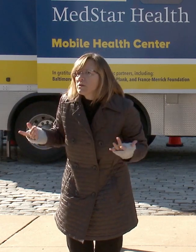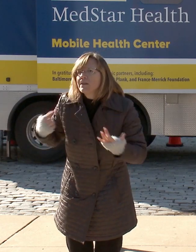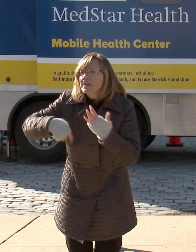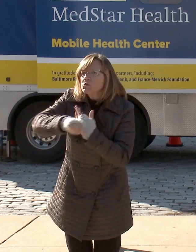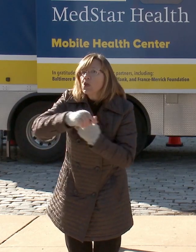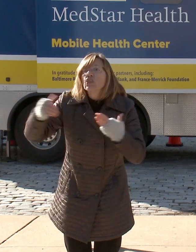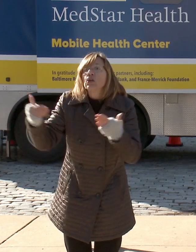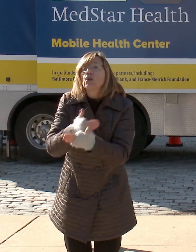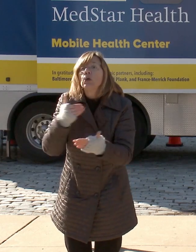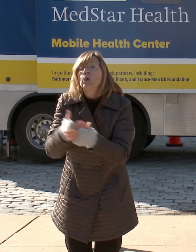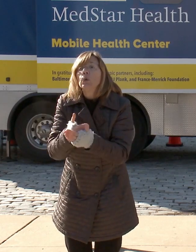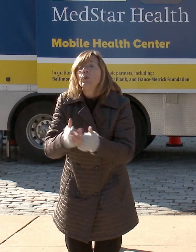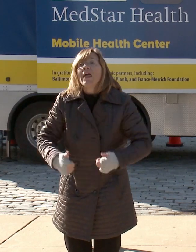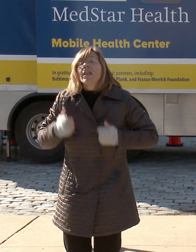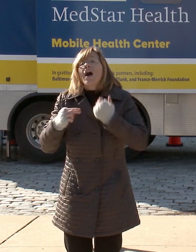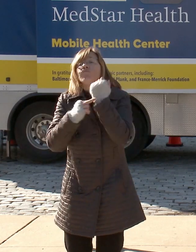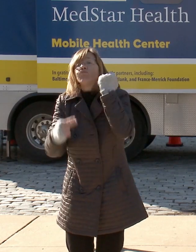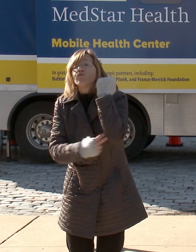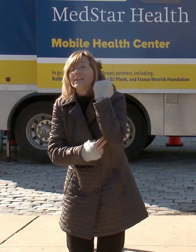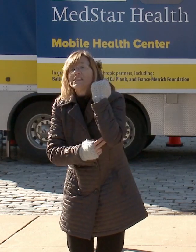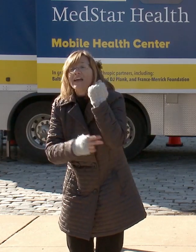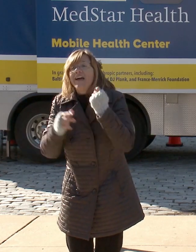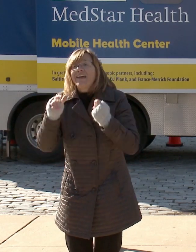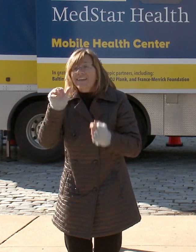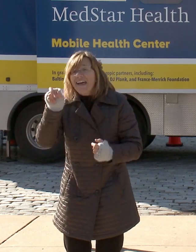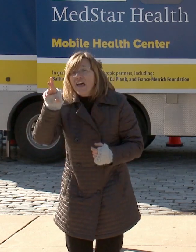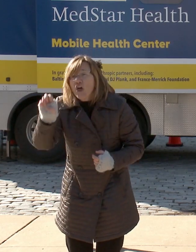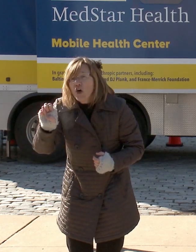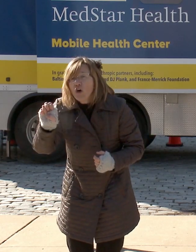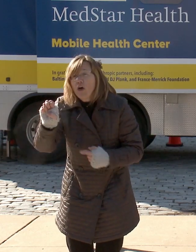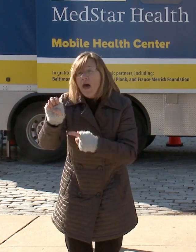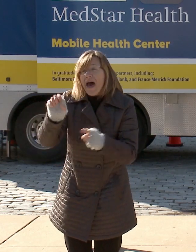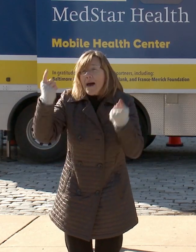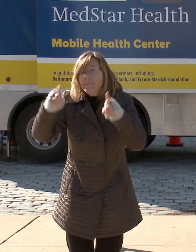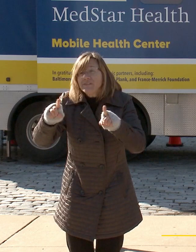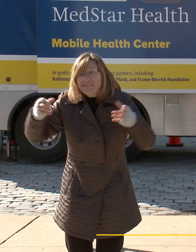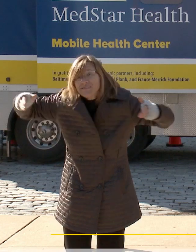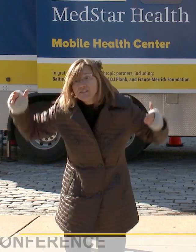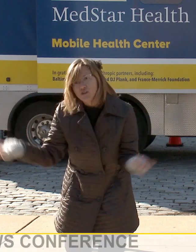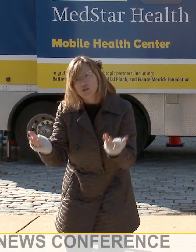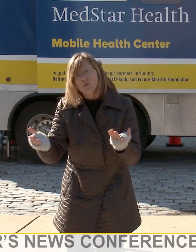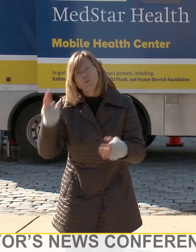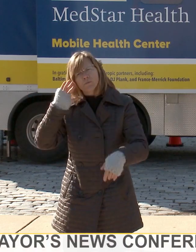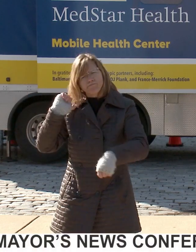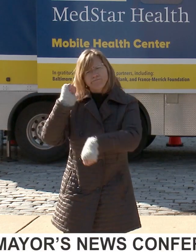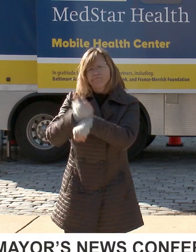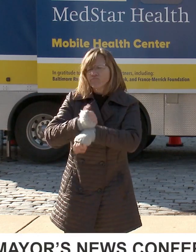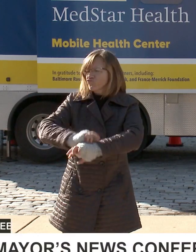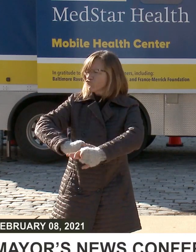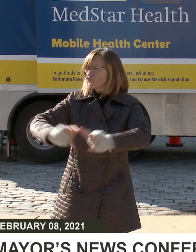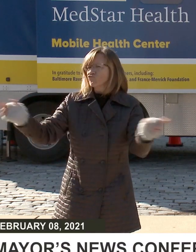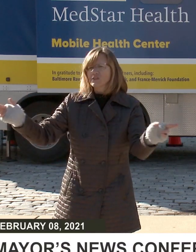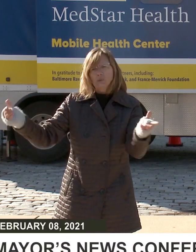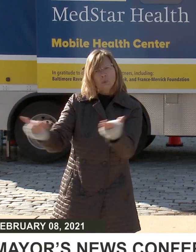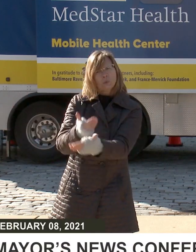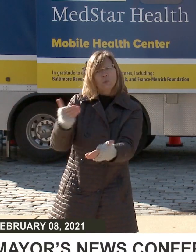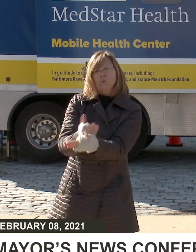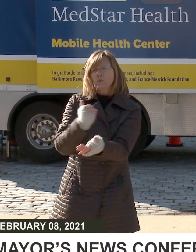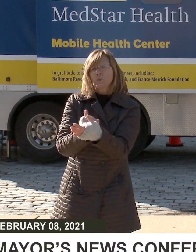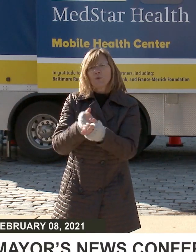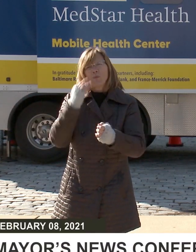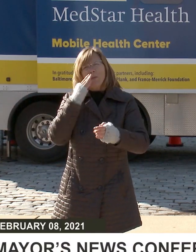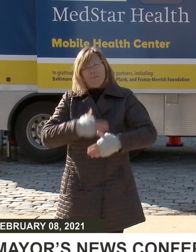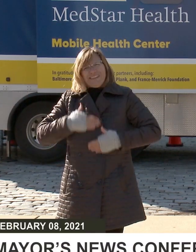Care Happens Here mobile unit should be ready to roll out. We are so pleased that the timing coincides with